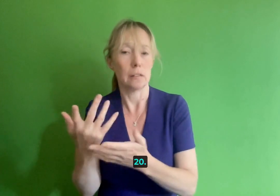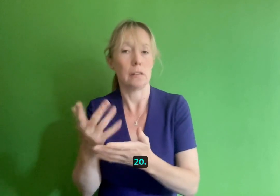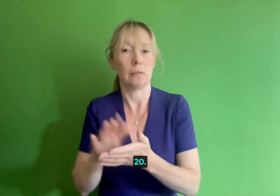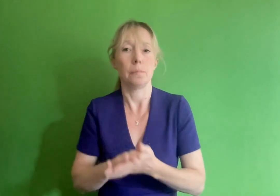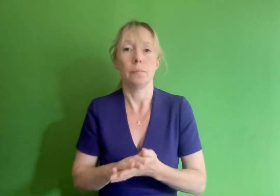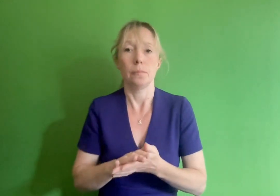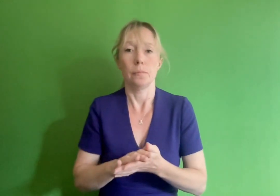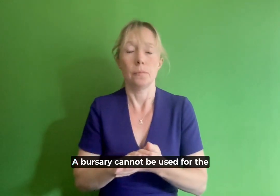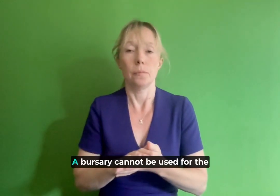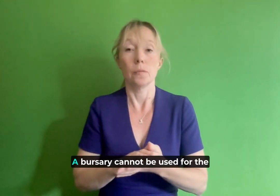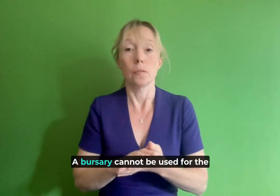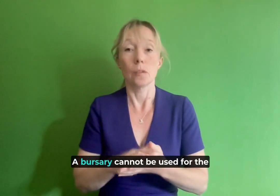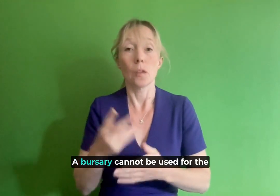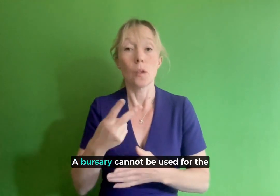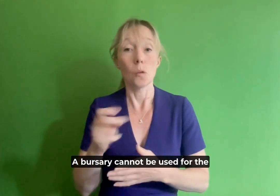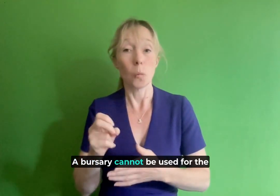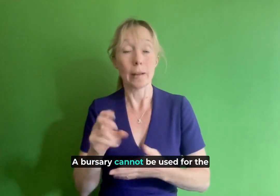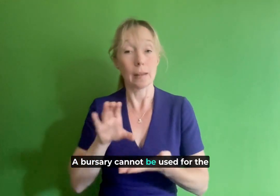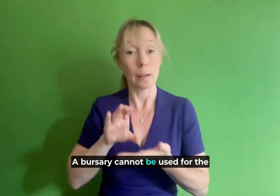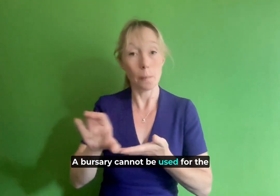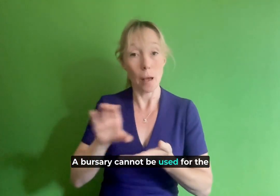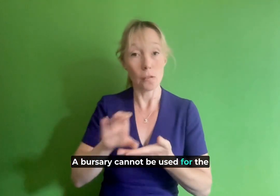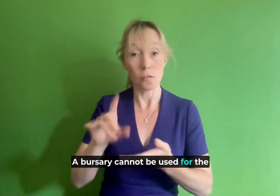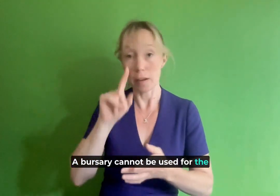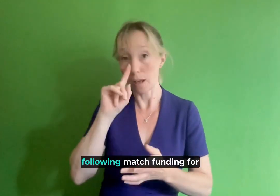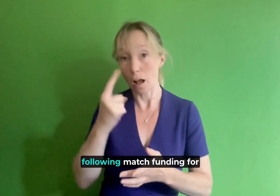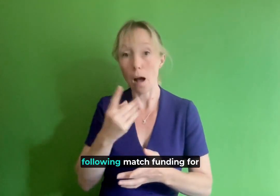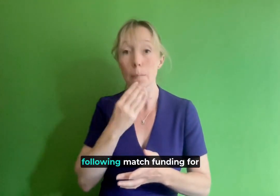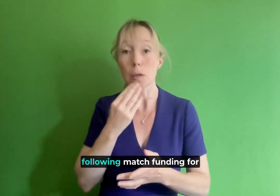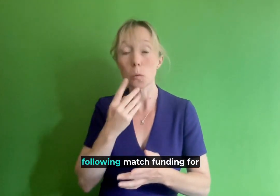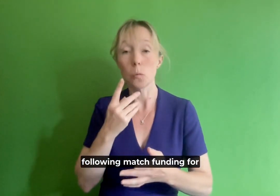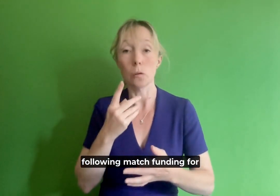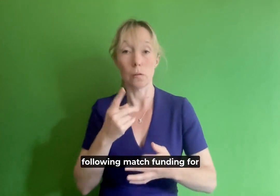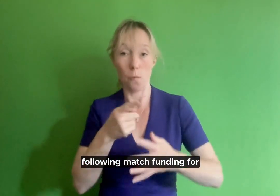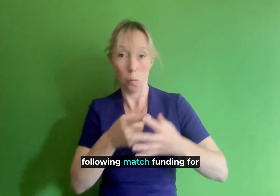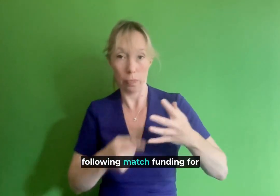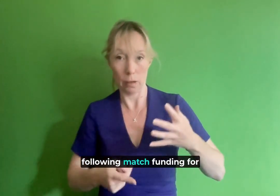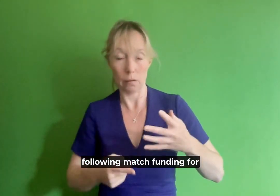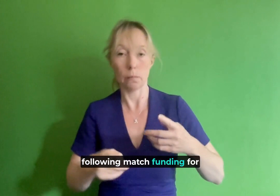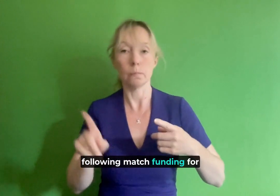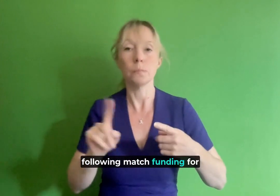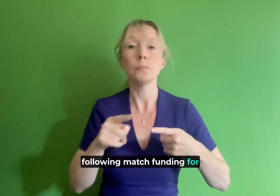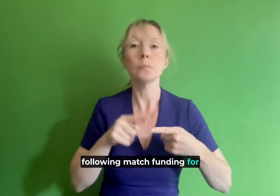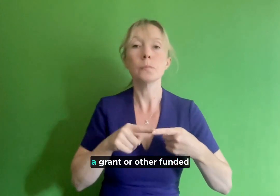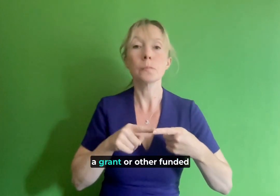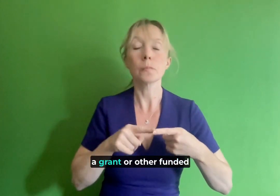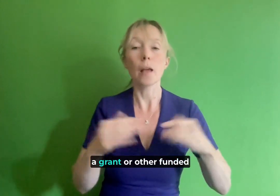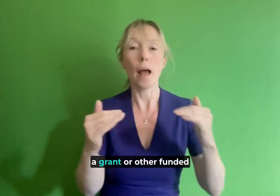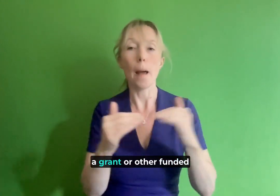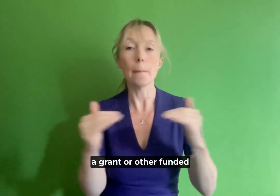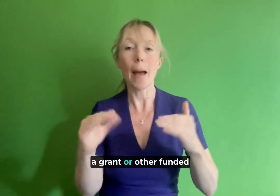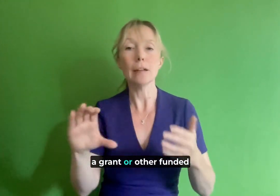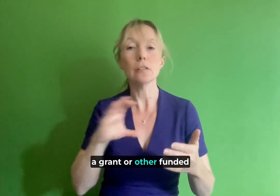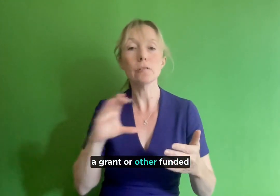20. A bursary cannot be used for the following: match funding for a grant or other